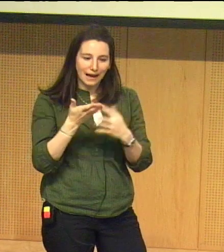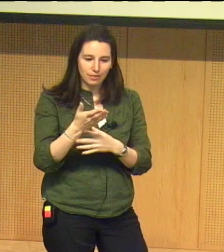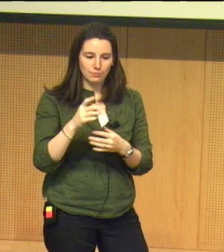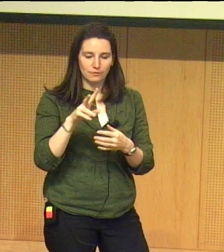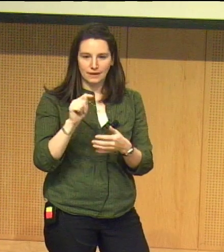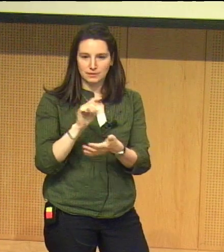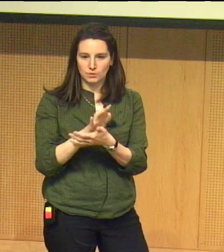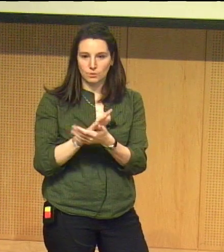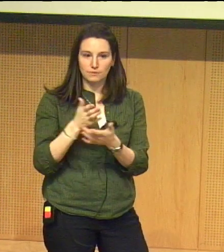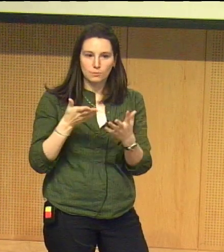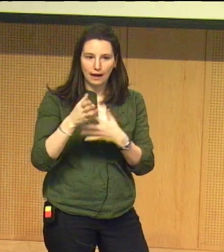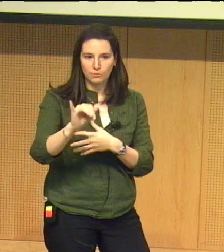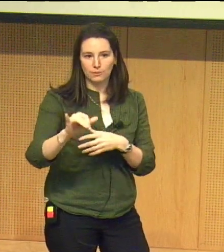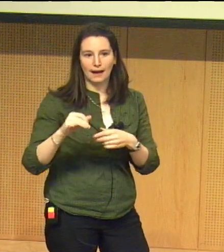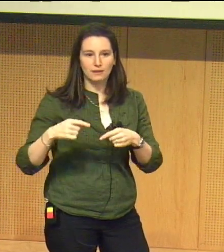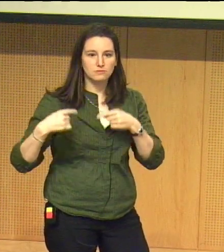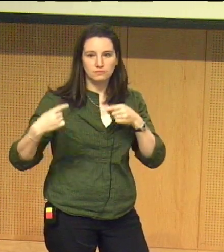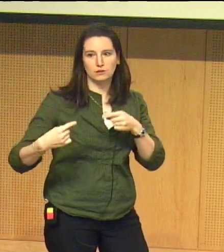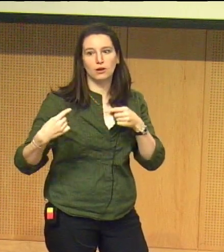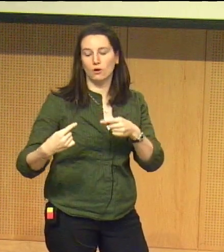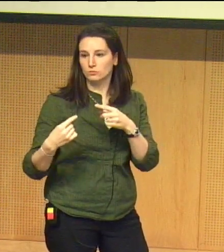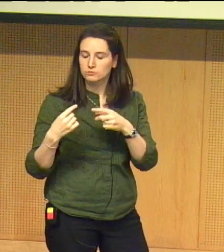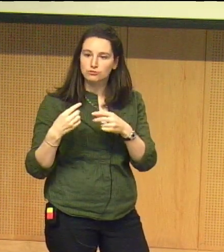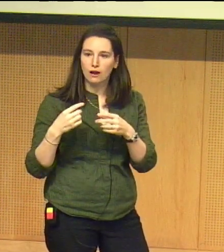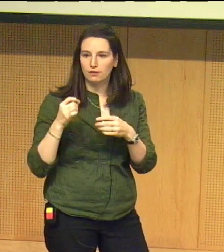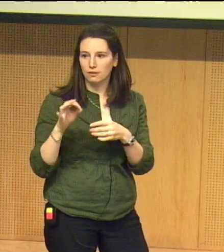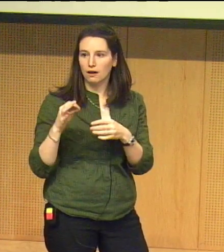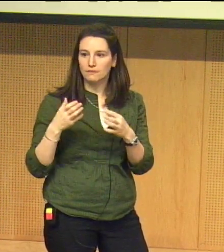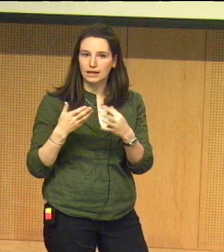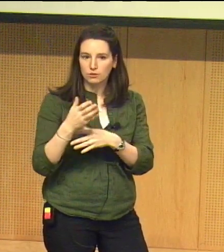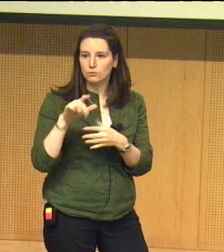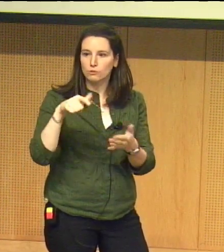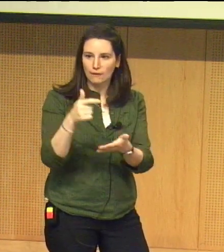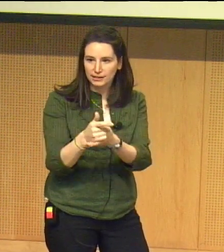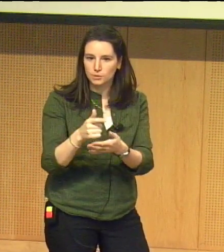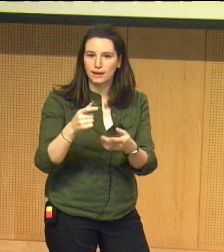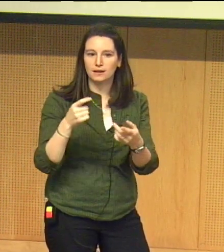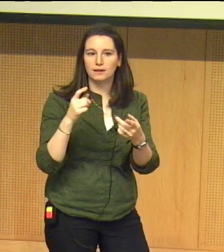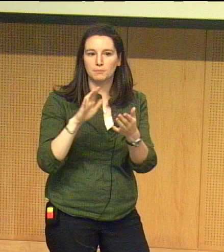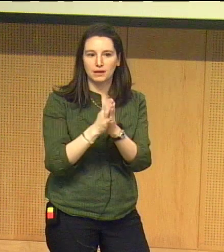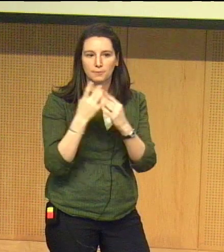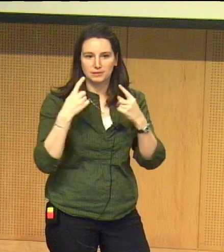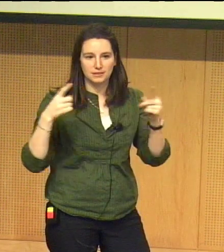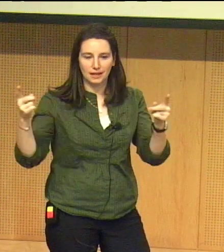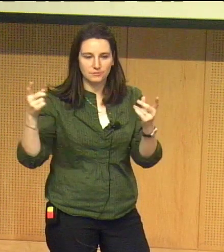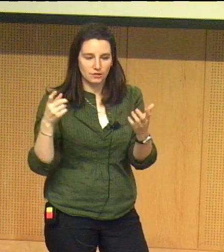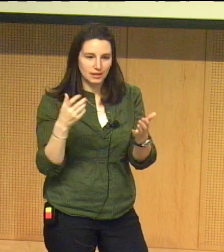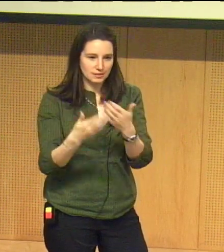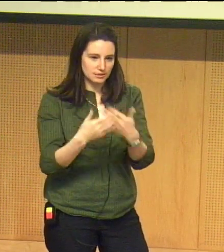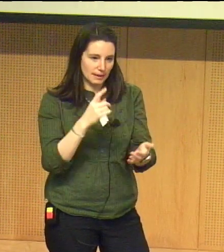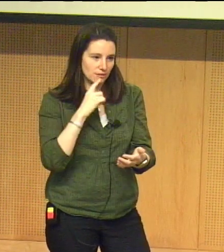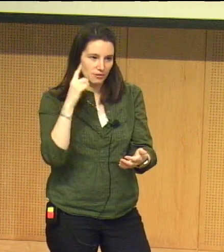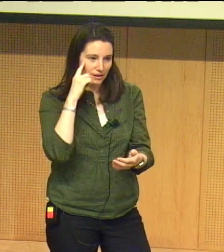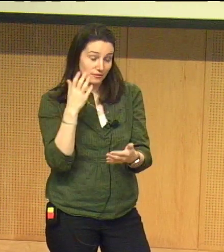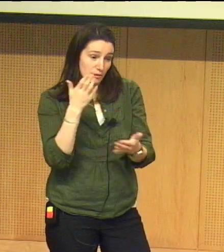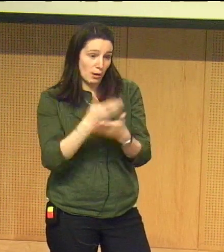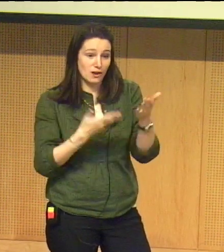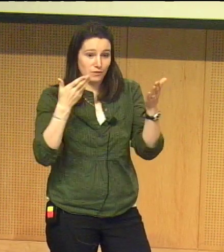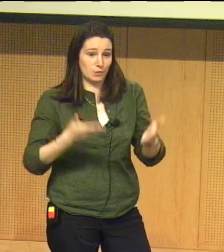through vet school, if you got through that, struggle of getting through and graduating and becoming successful, it doesn't matter if you're deaf, it's a part of who you